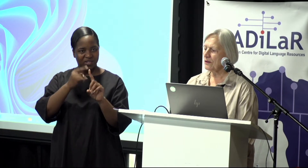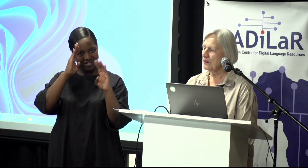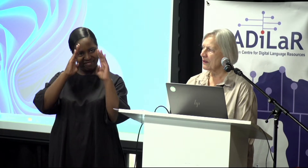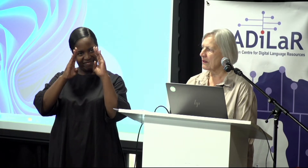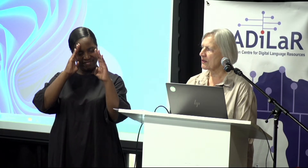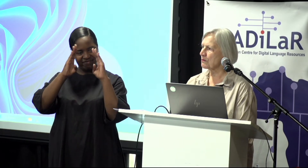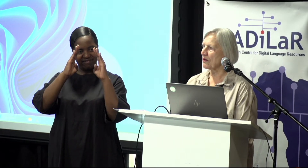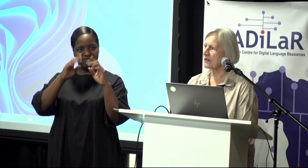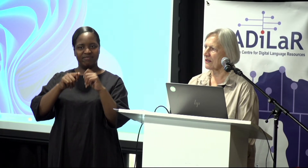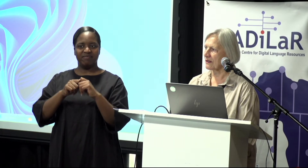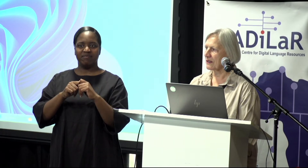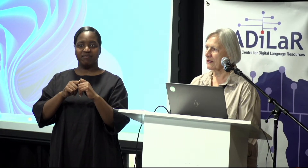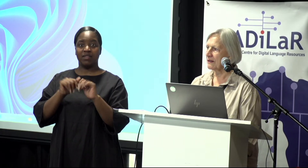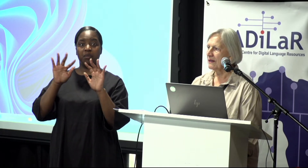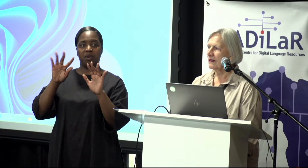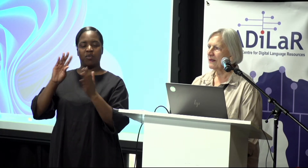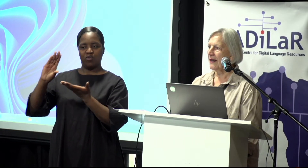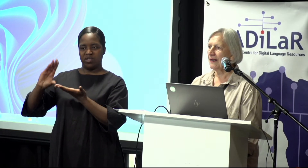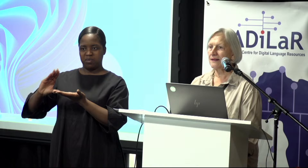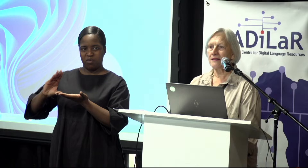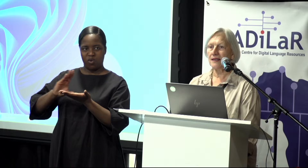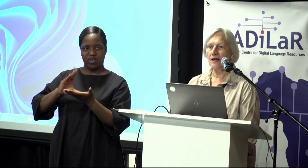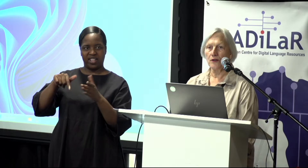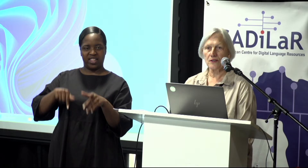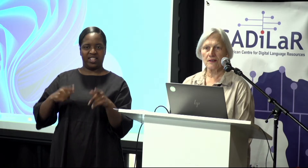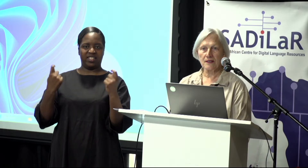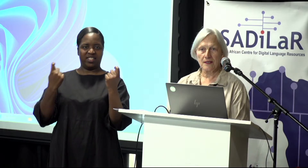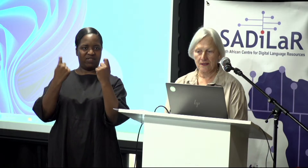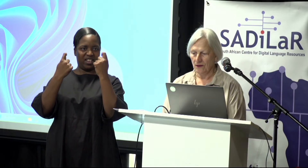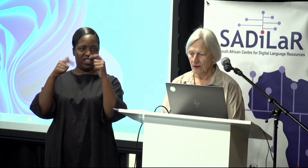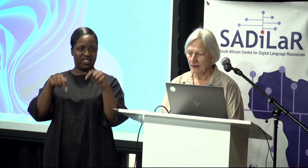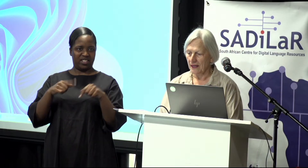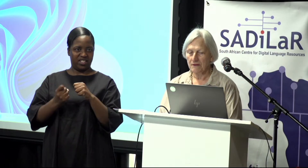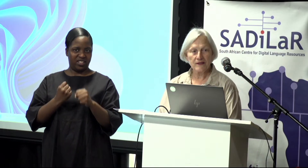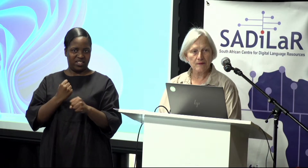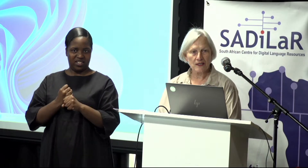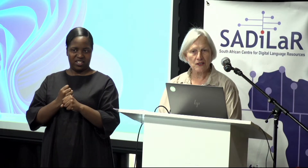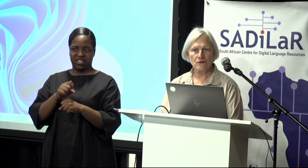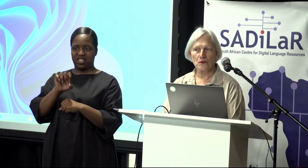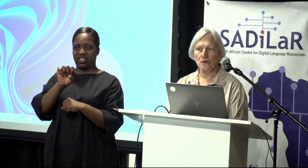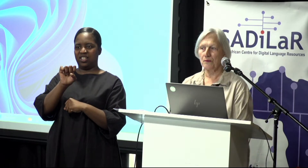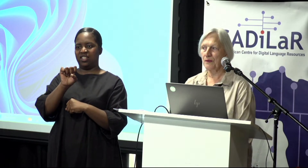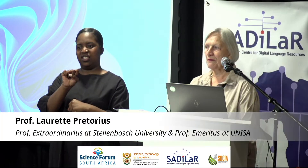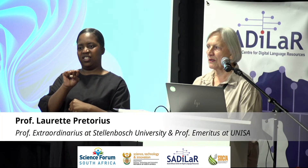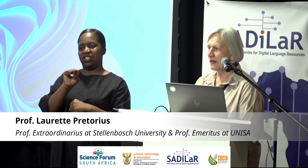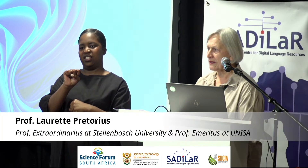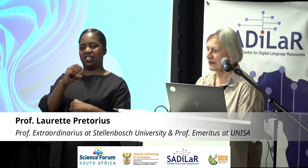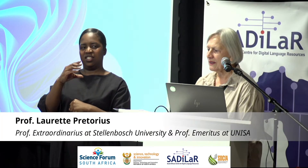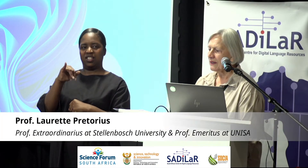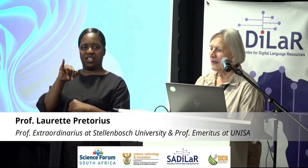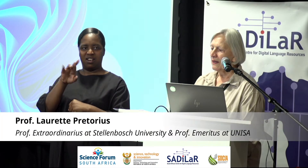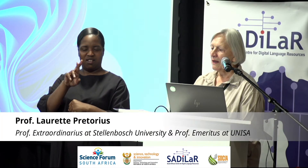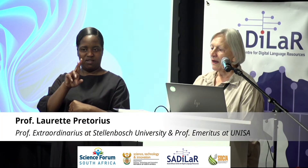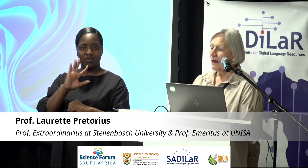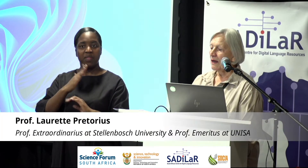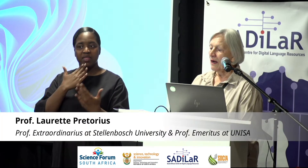and also the sponsors and the host, the CSR. Thank you very much for being with